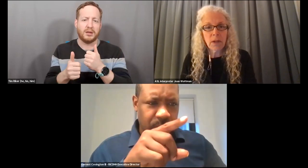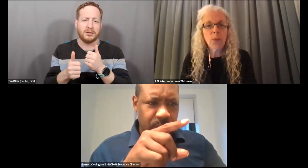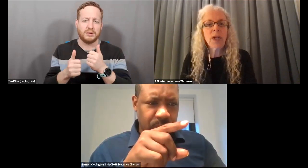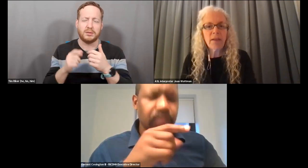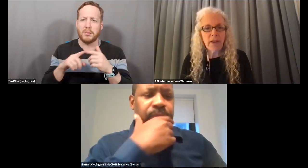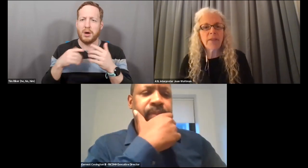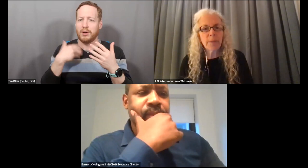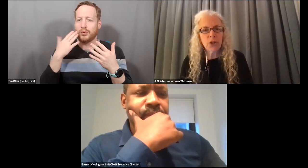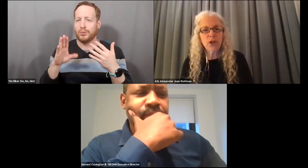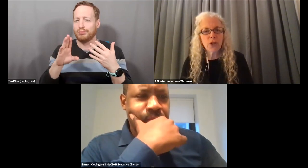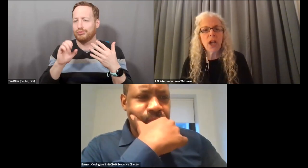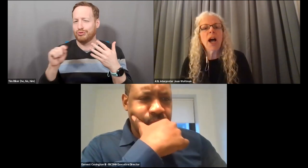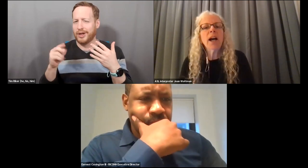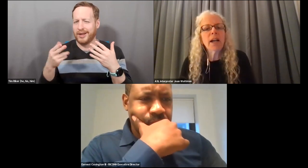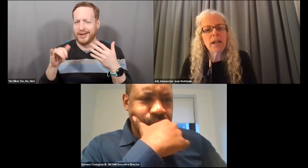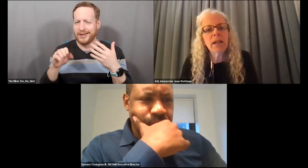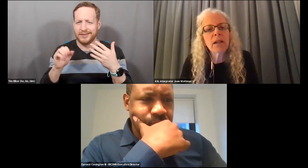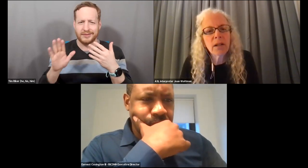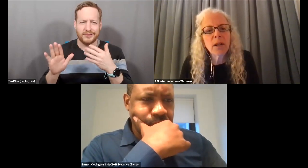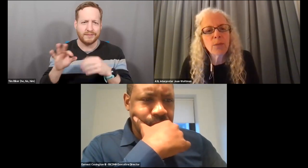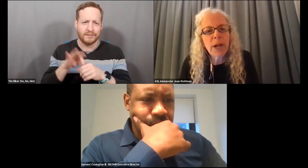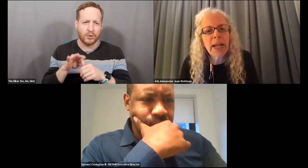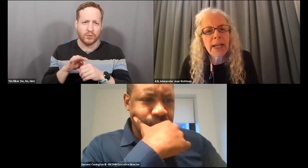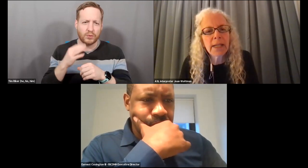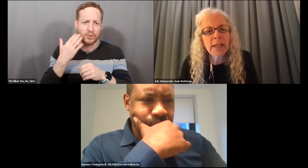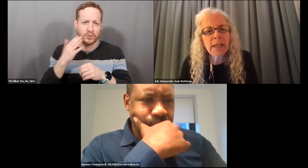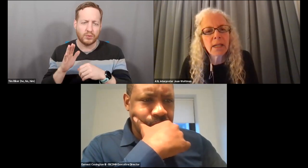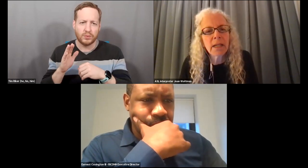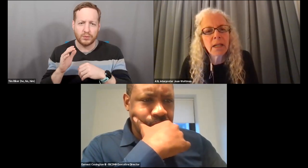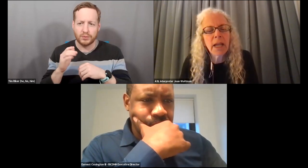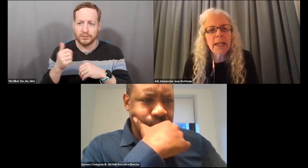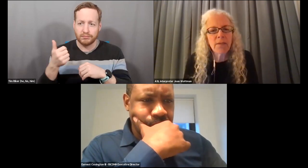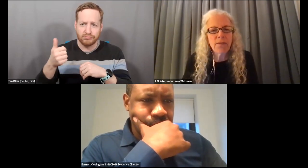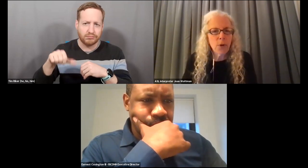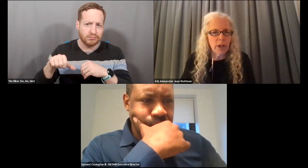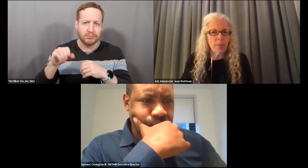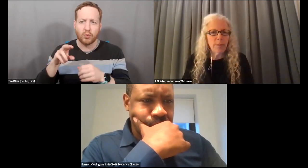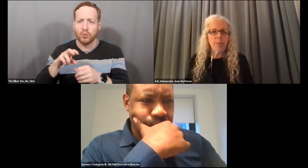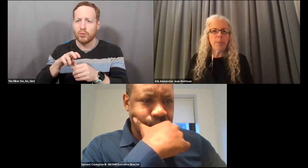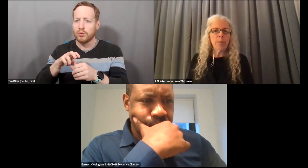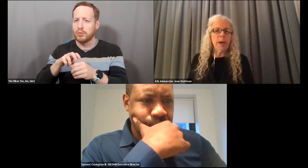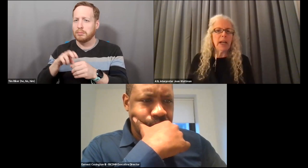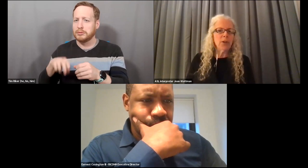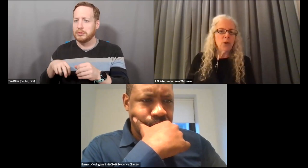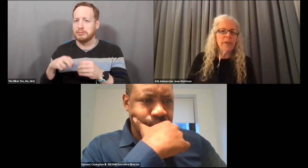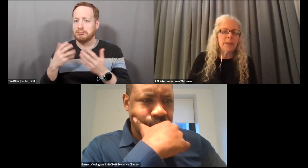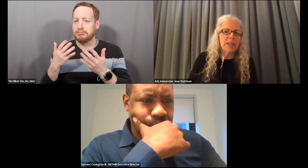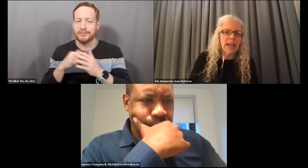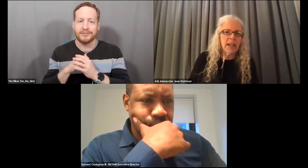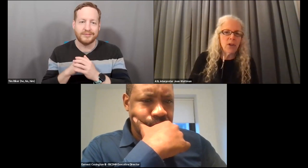We have five commissioners. Ah, Brett Hayes hasn't voted, but I don't know if he's abstaining or